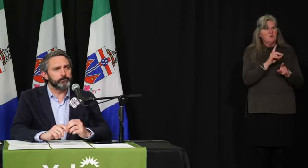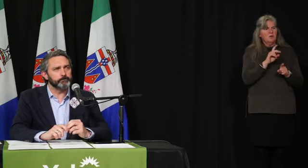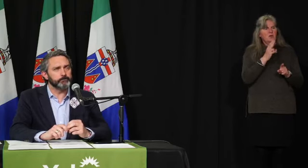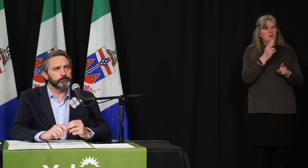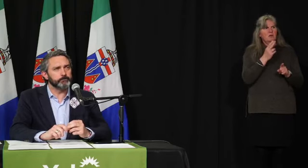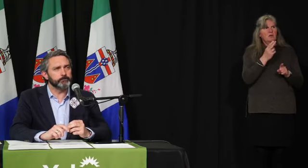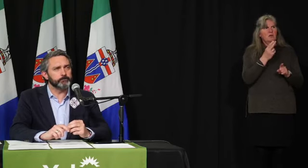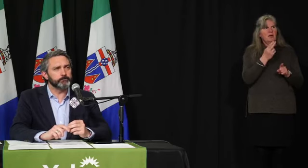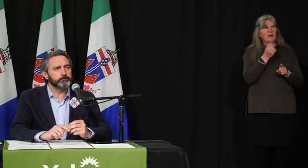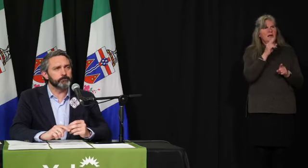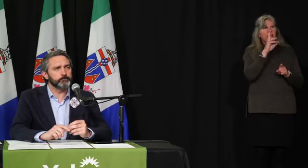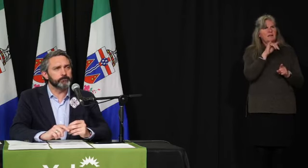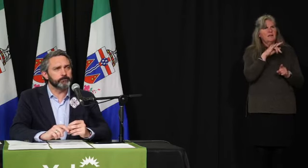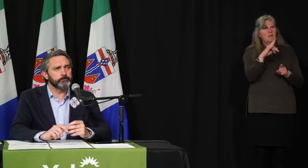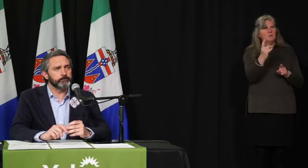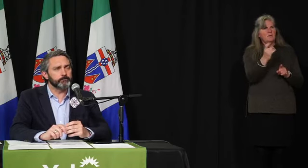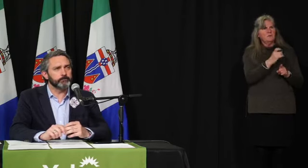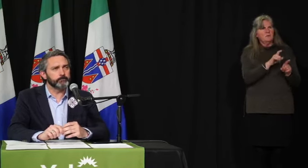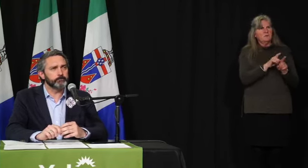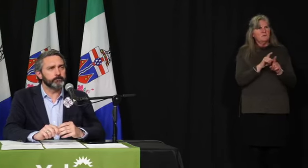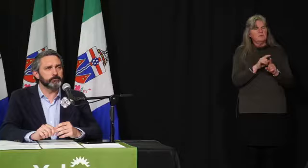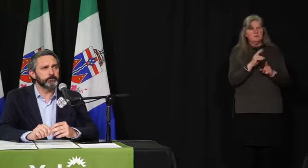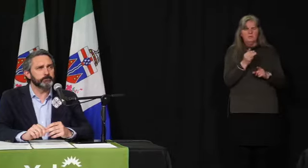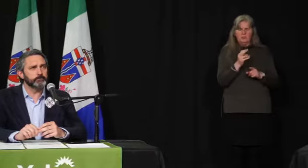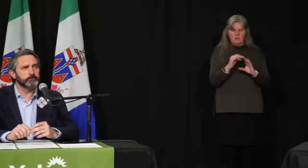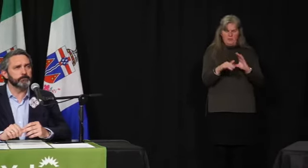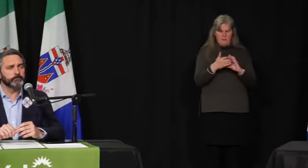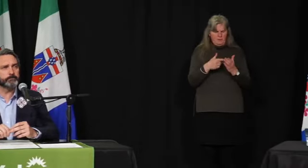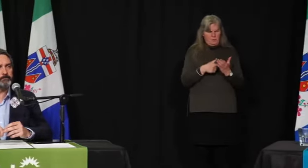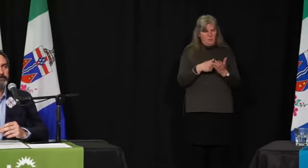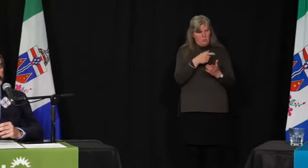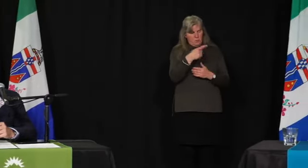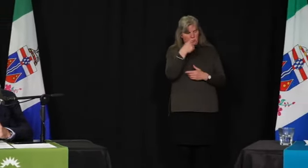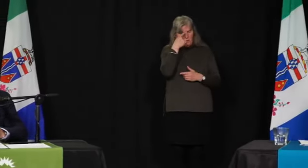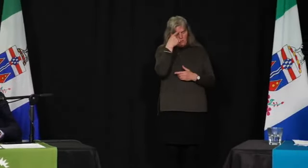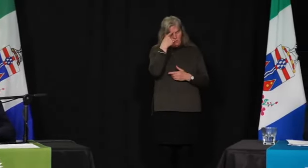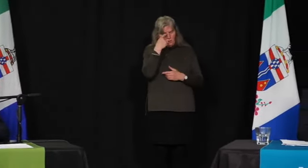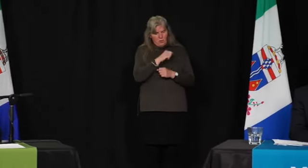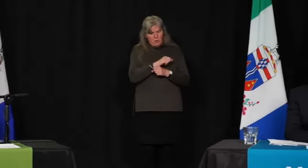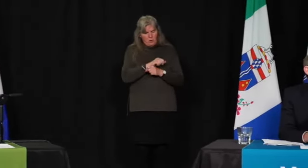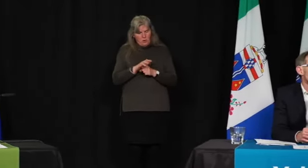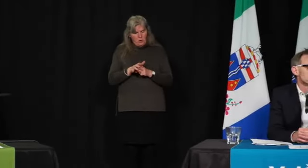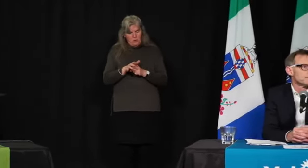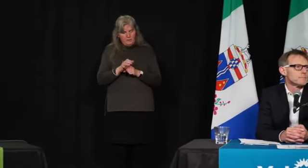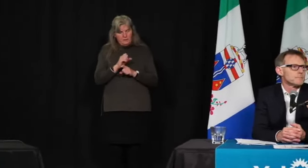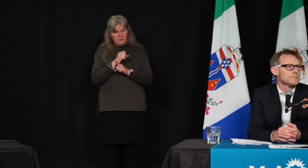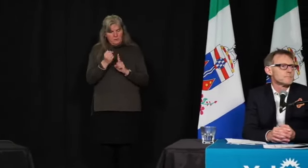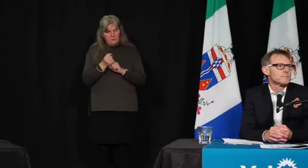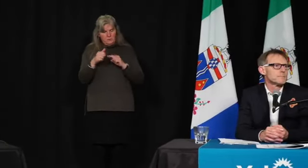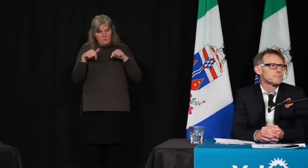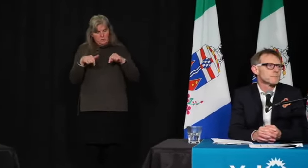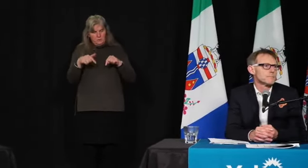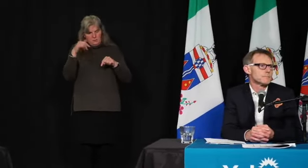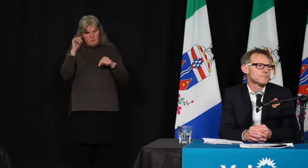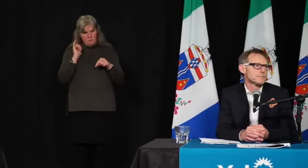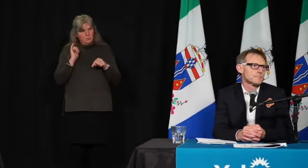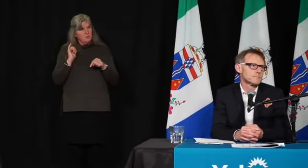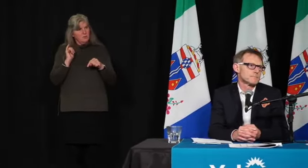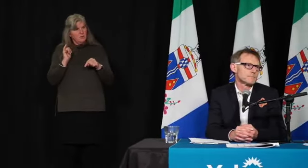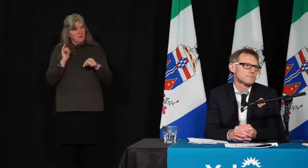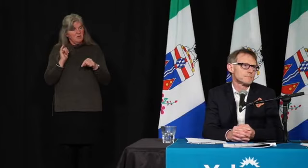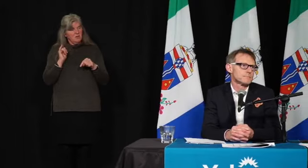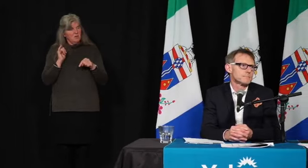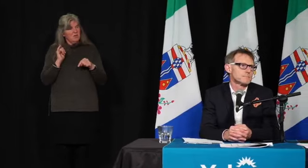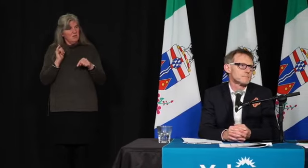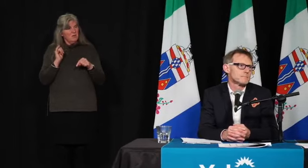Hanley. So the specific question in John's email is, do you think the current COVID-19 situation in Yukon is